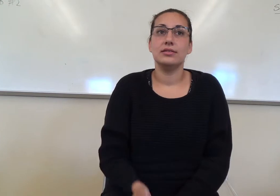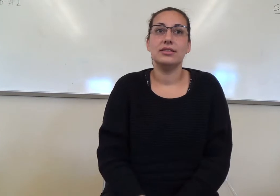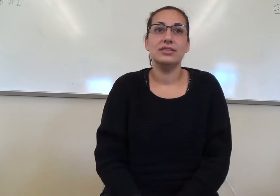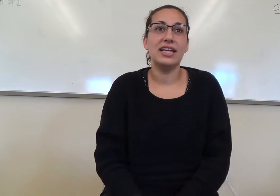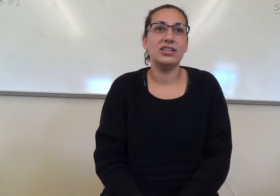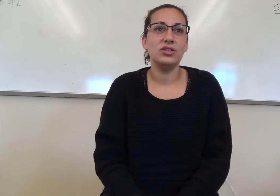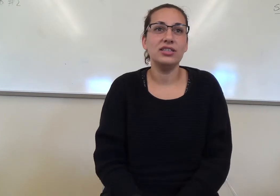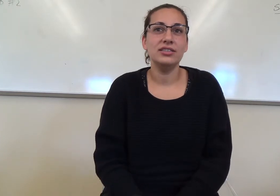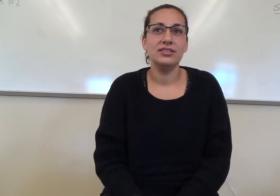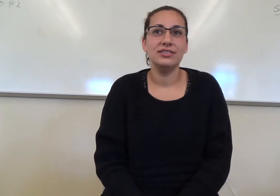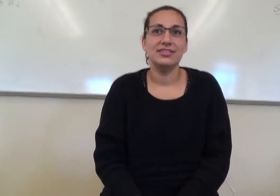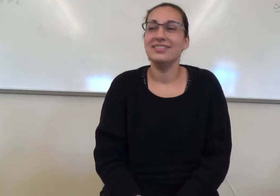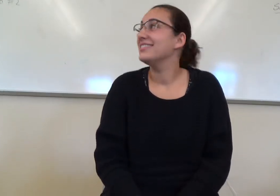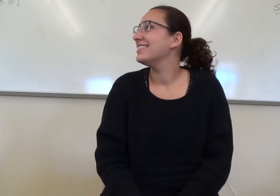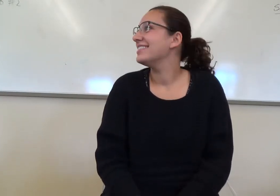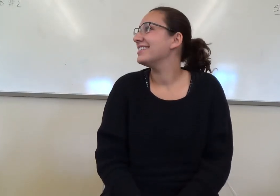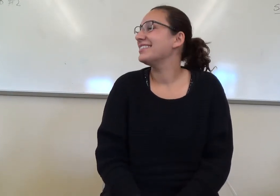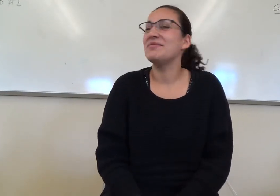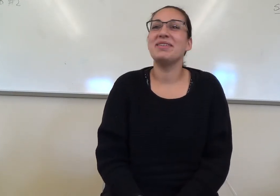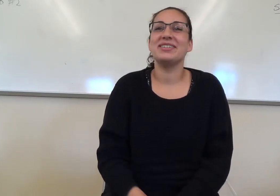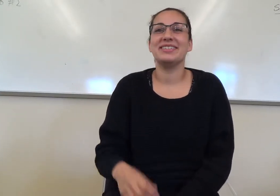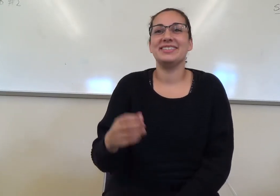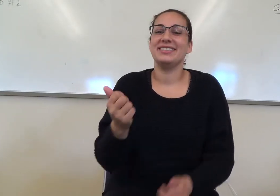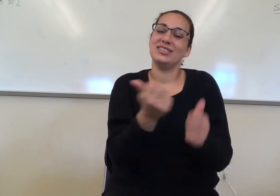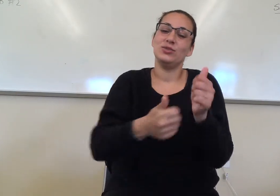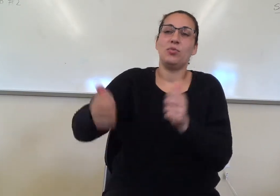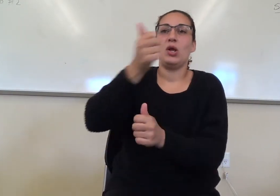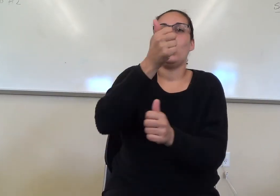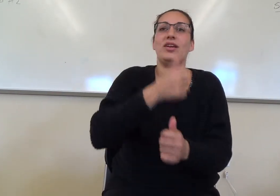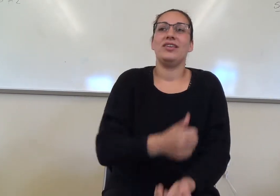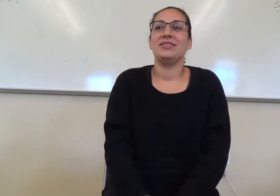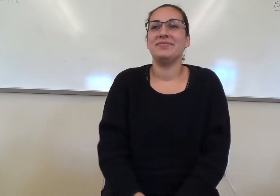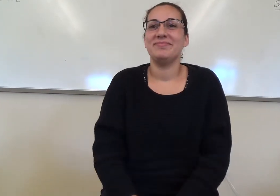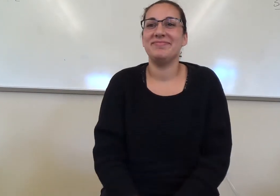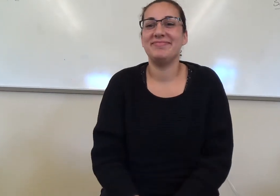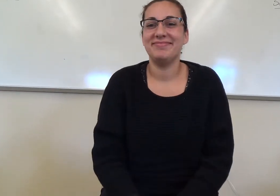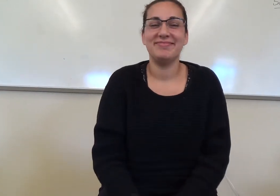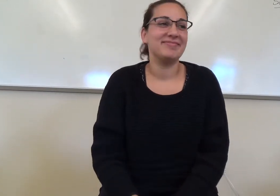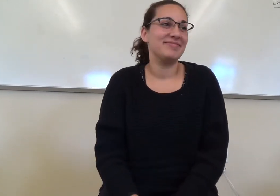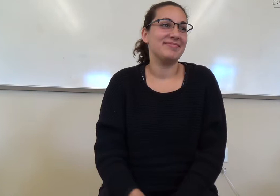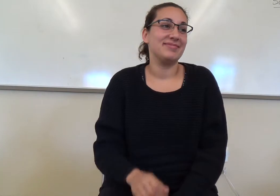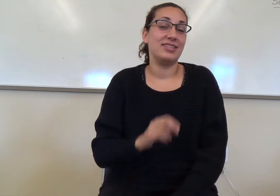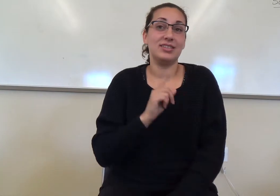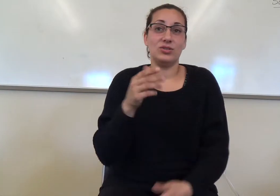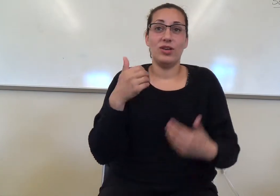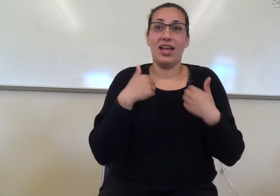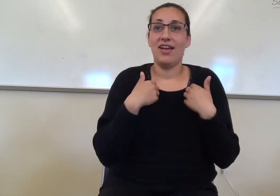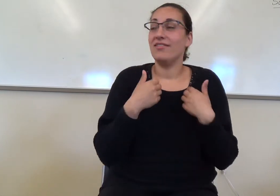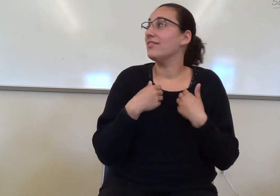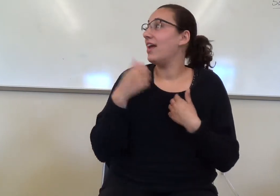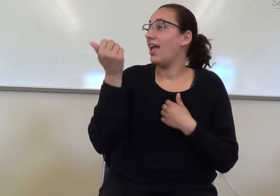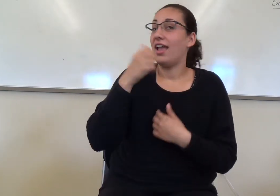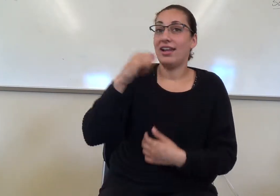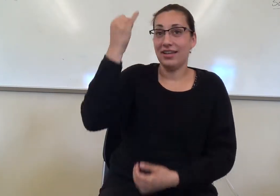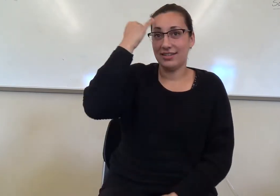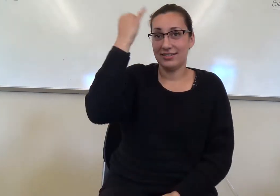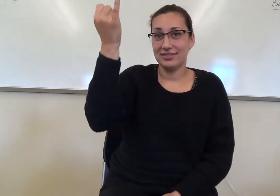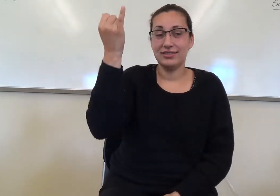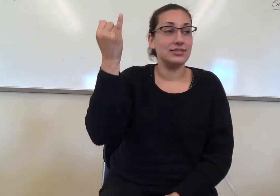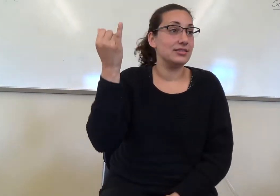Superior. Sandra? yeah, Superior. If you have any idea of those names, if you've ever heard